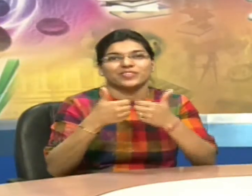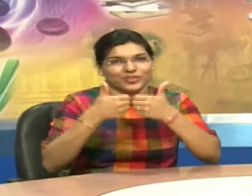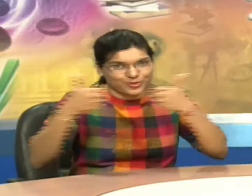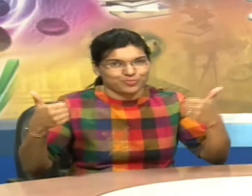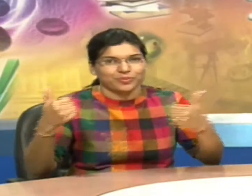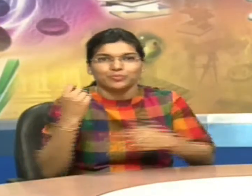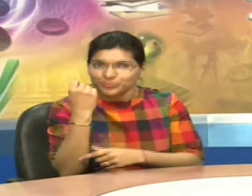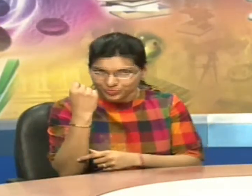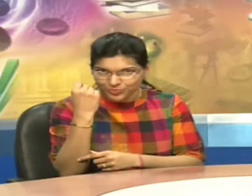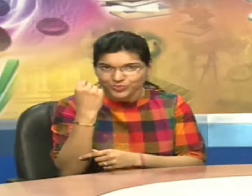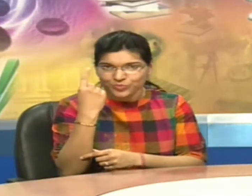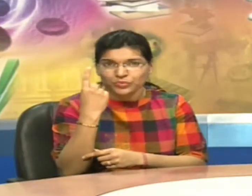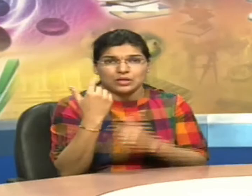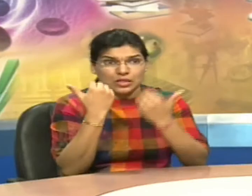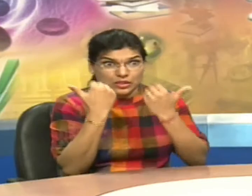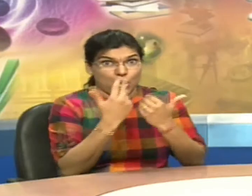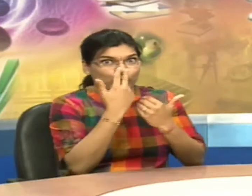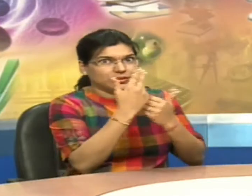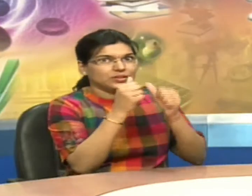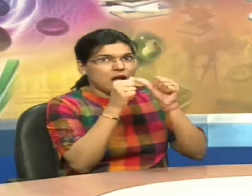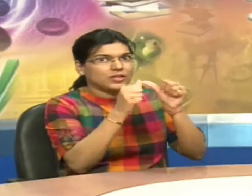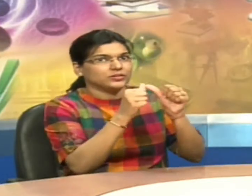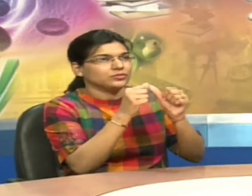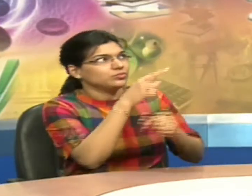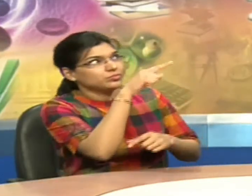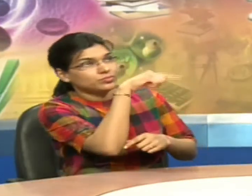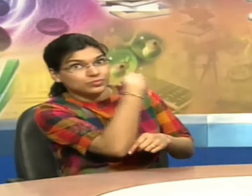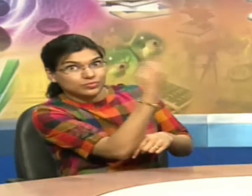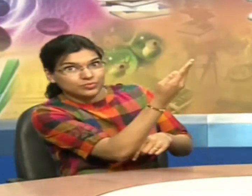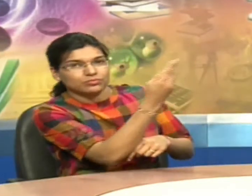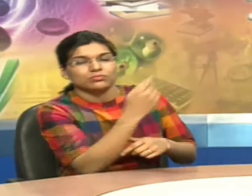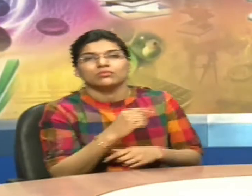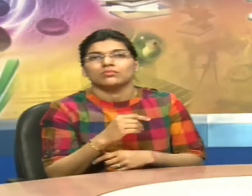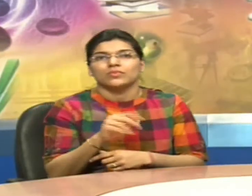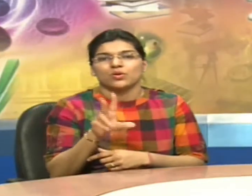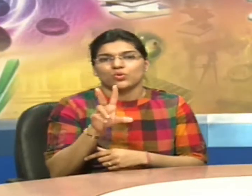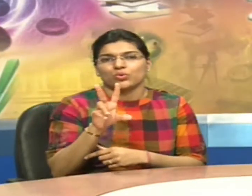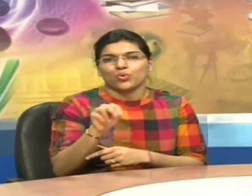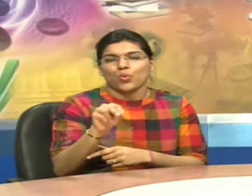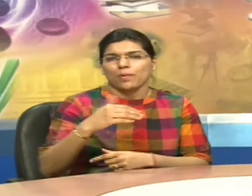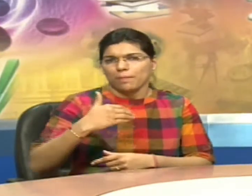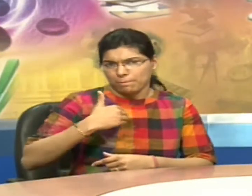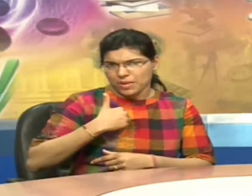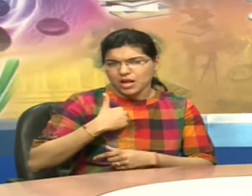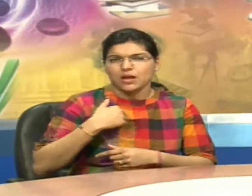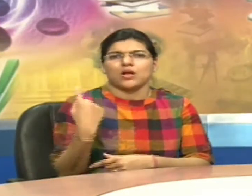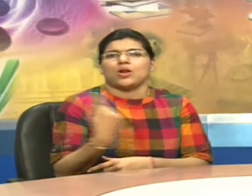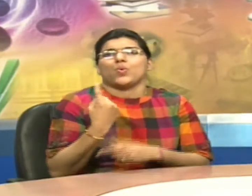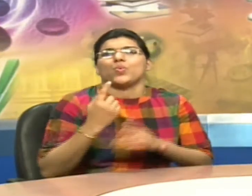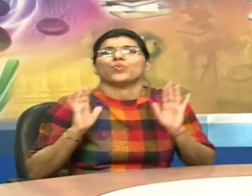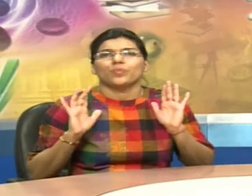You won't form the sentence. You will answer it in no or yes. No.